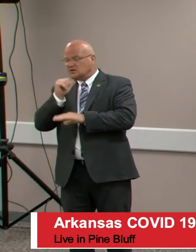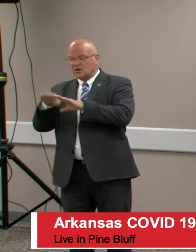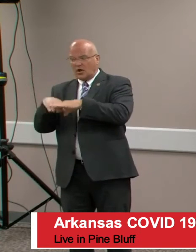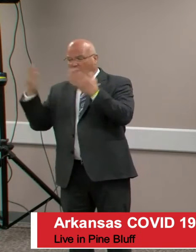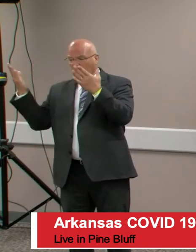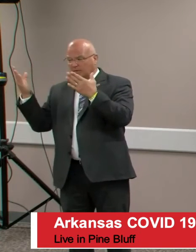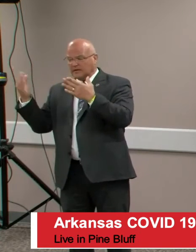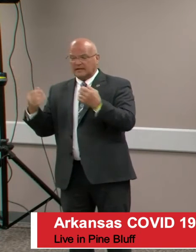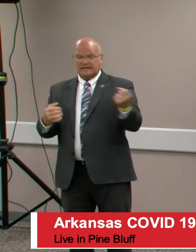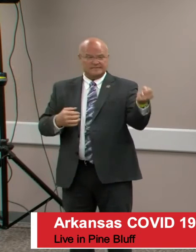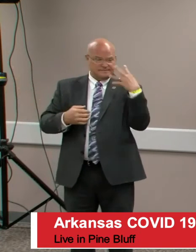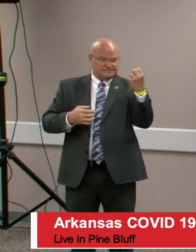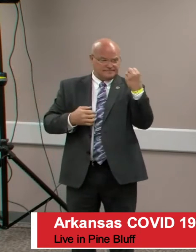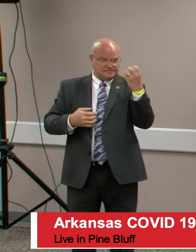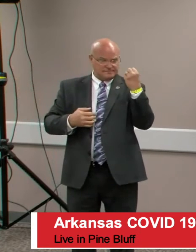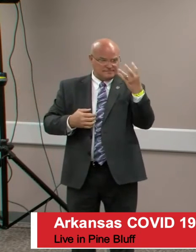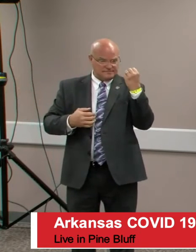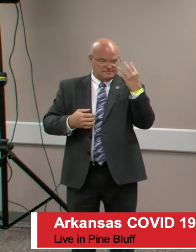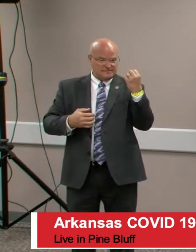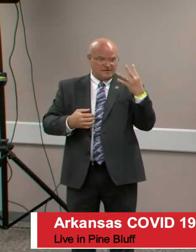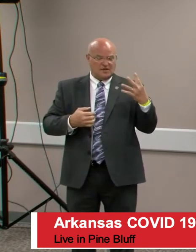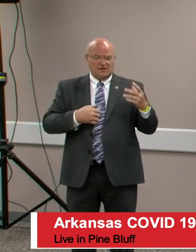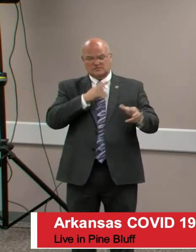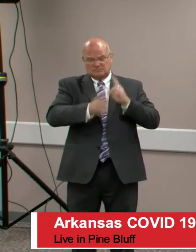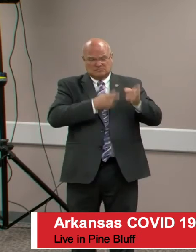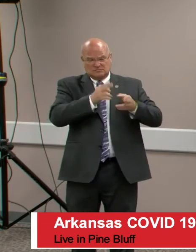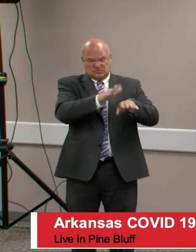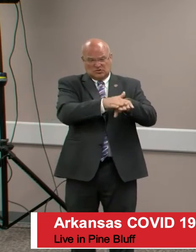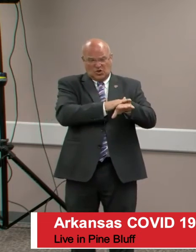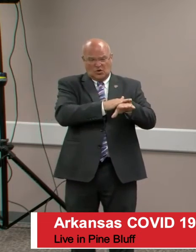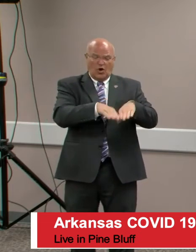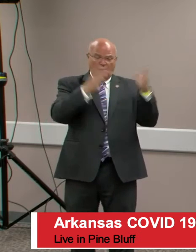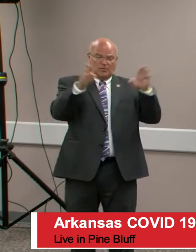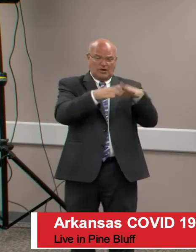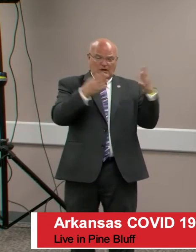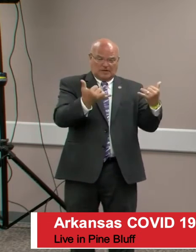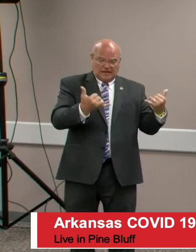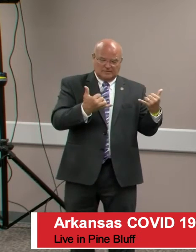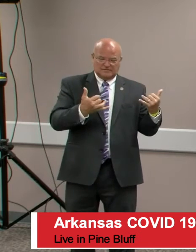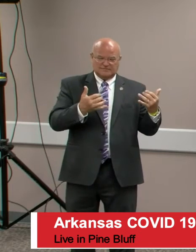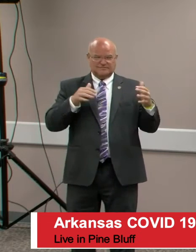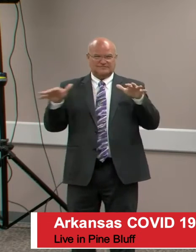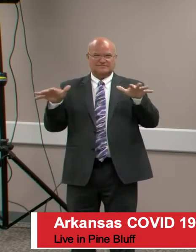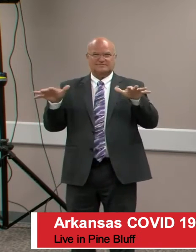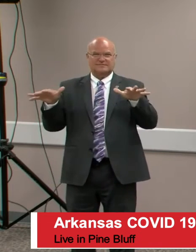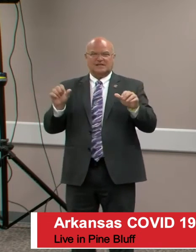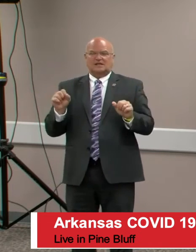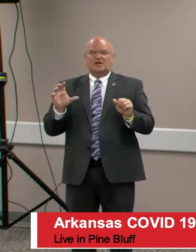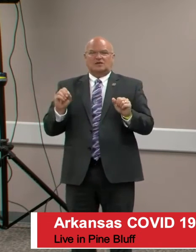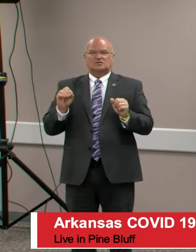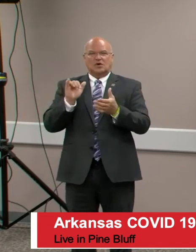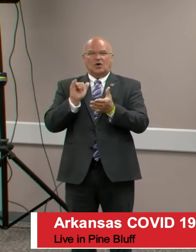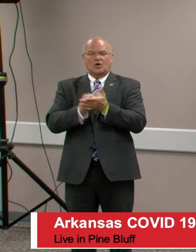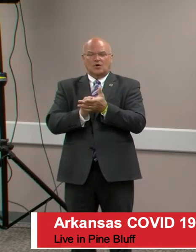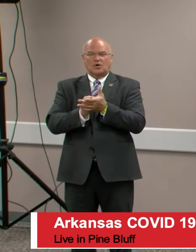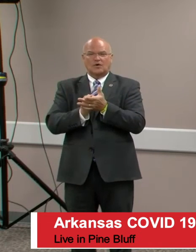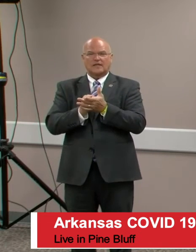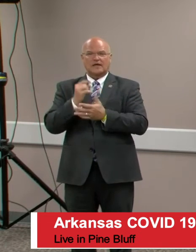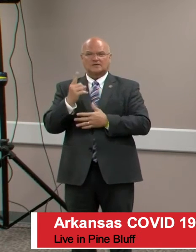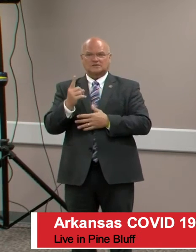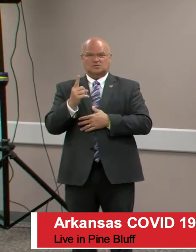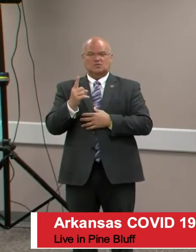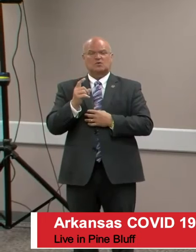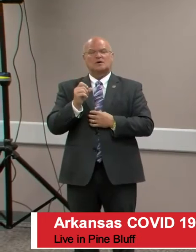open things up. I get letters that says you're going too slow, you got to open it up quicker. And so that's just one